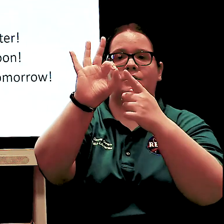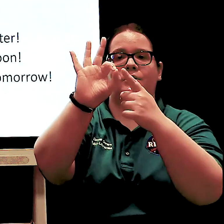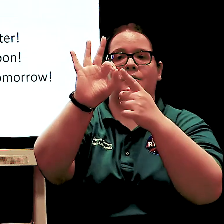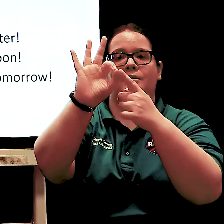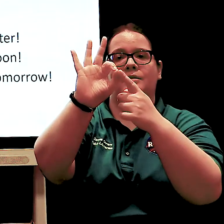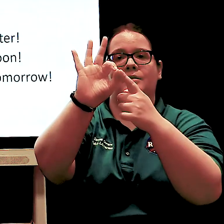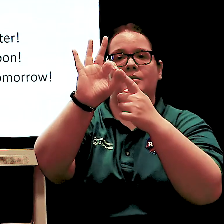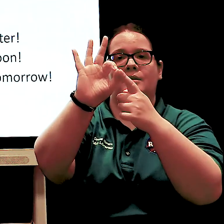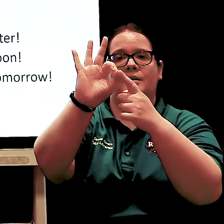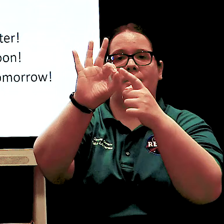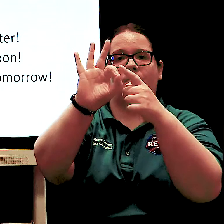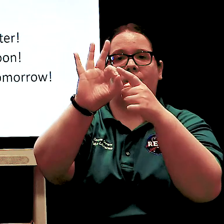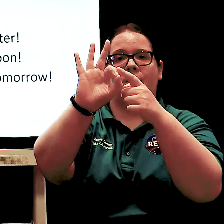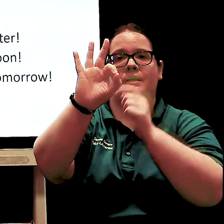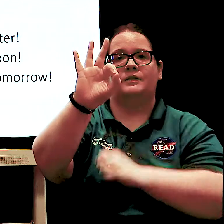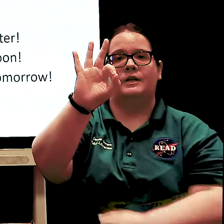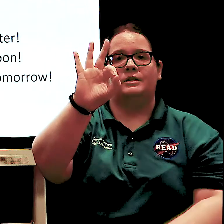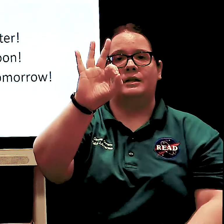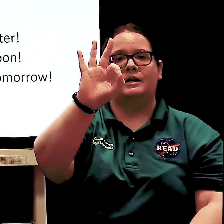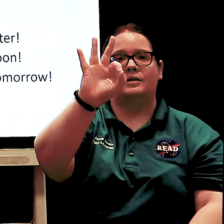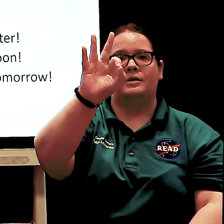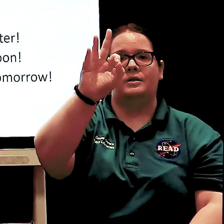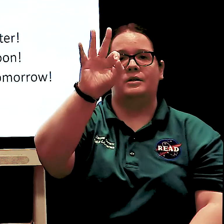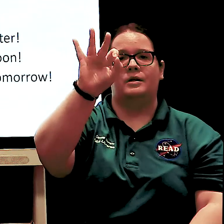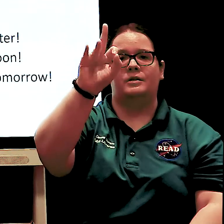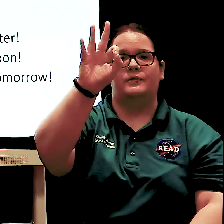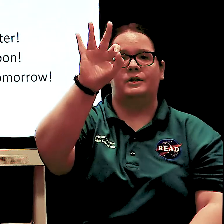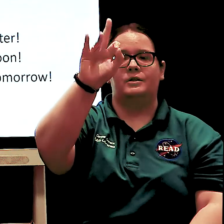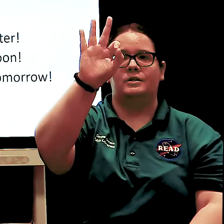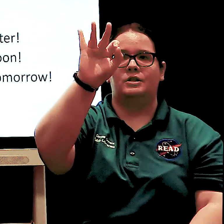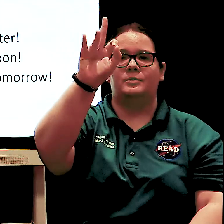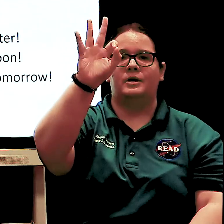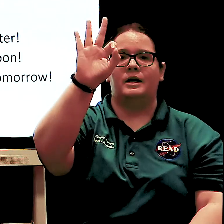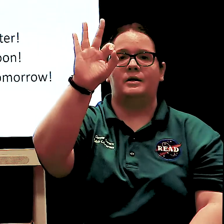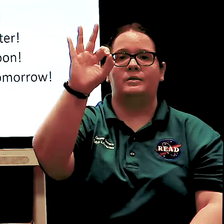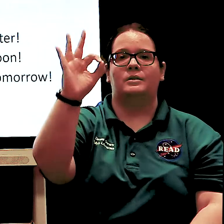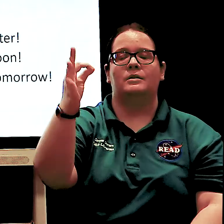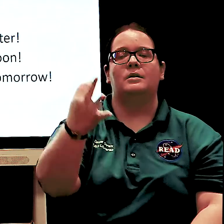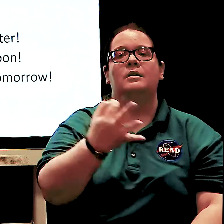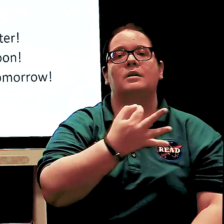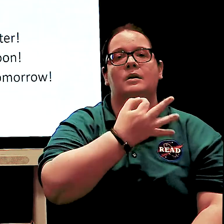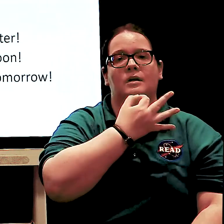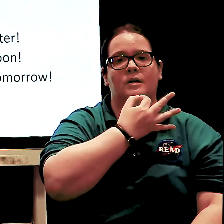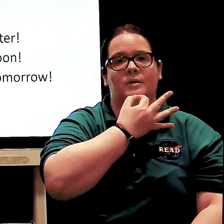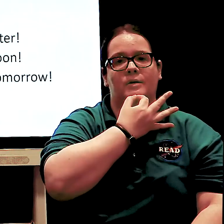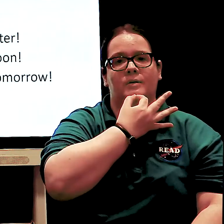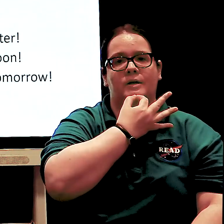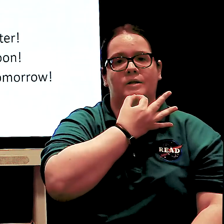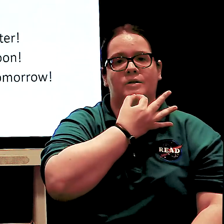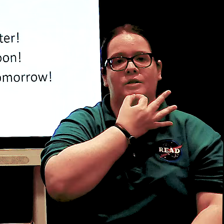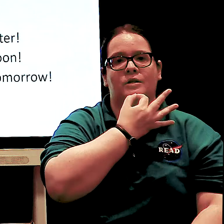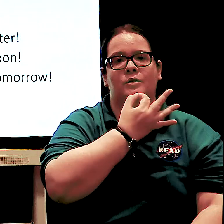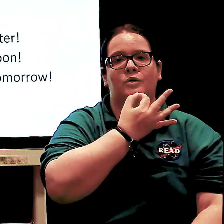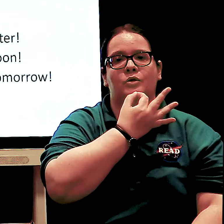your thumb and index finger together. Your other fingers are spread out. You bring it right to your chin.